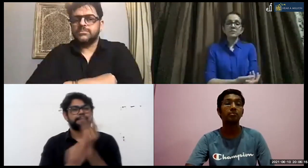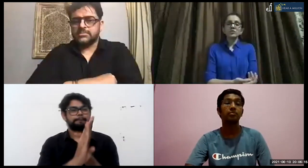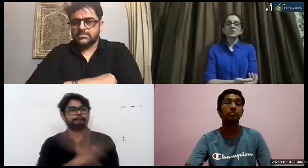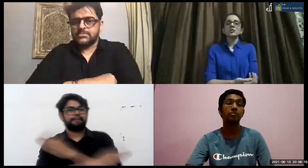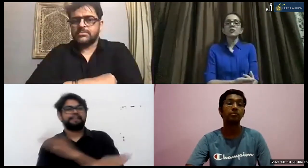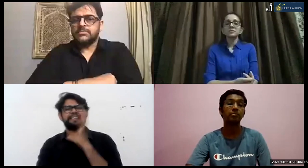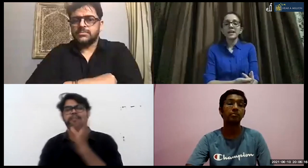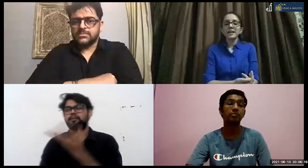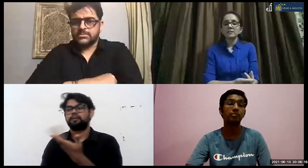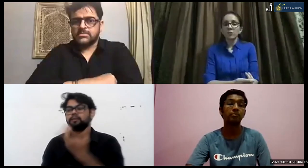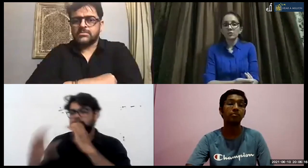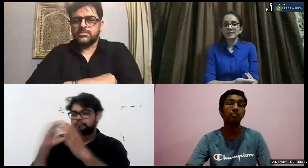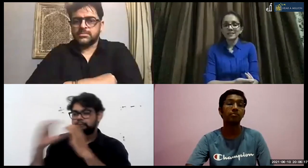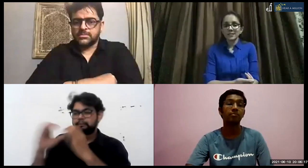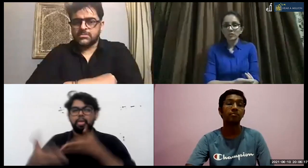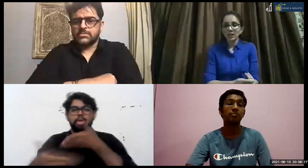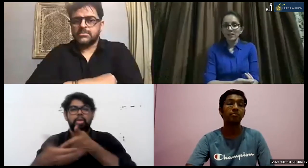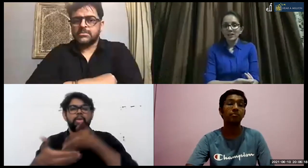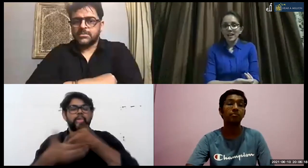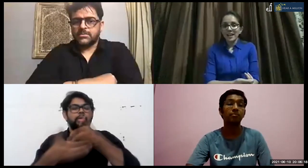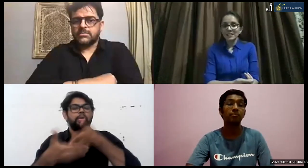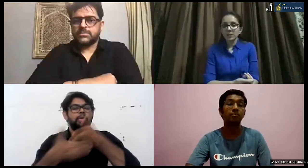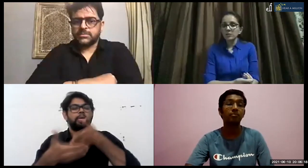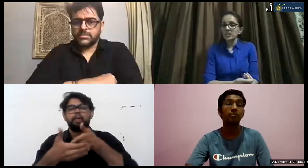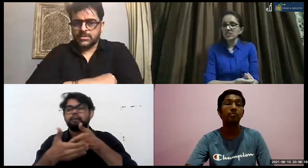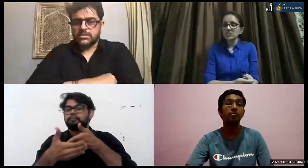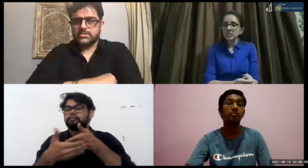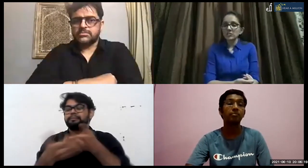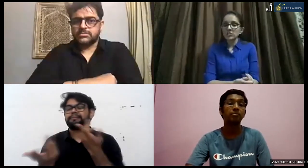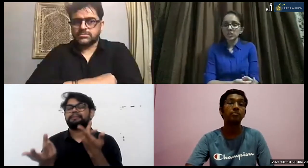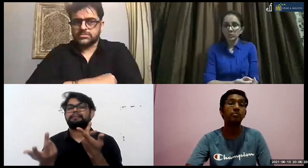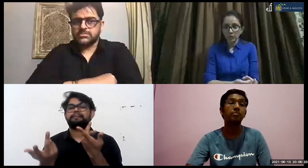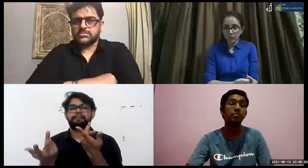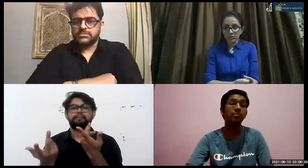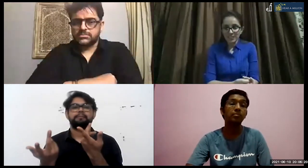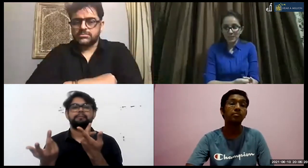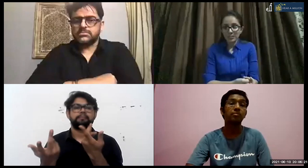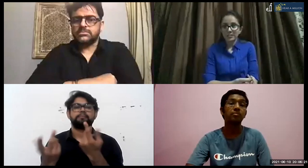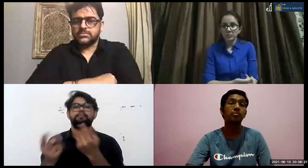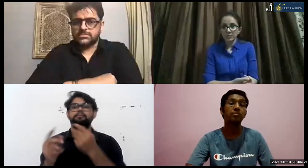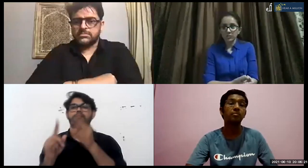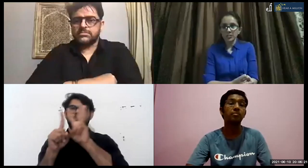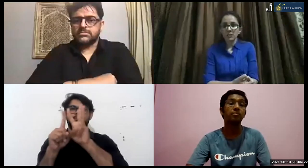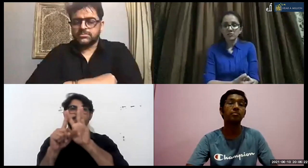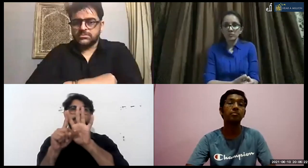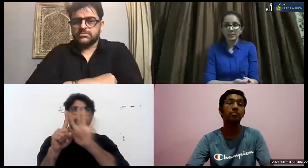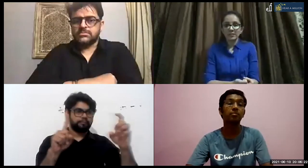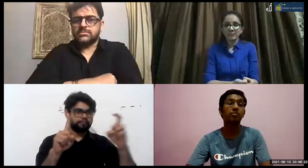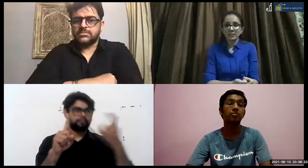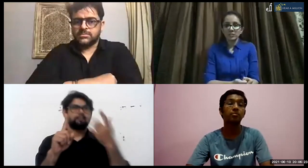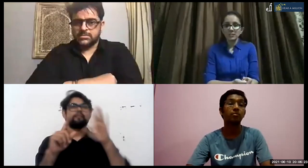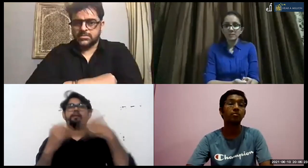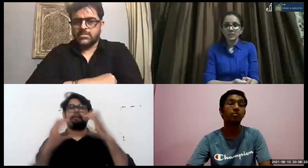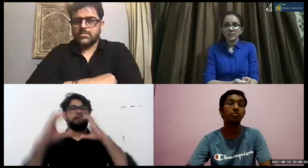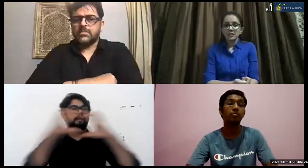sometimes they would just turn off their phones, etc. And the communication challenge is huge, especially in the villages, children living